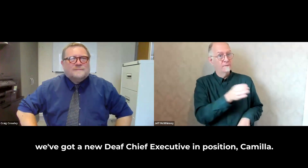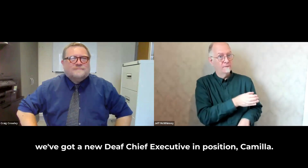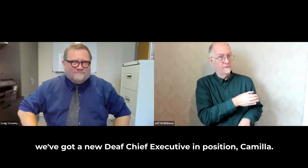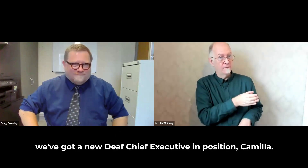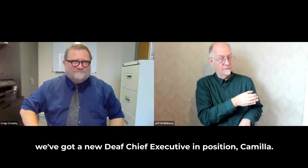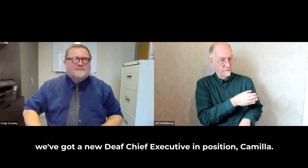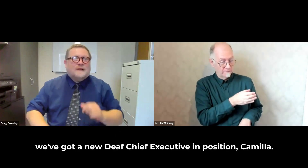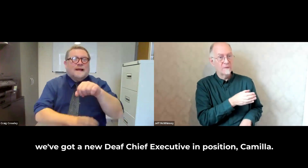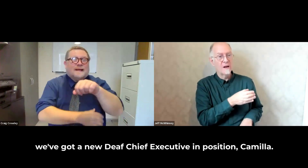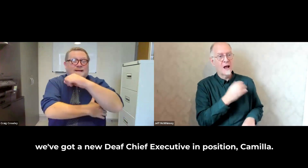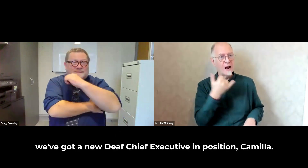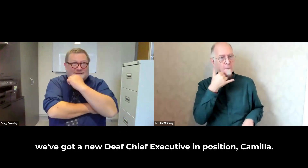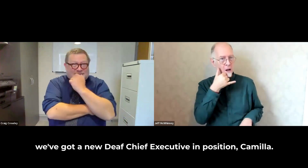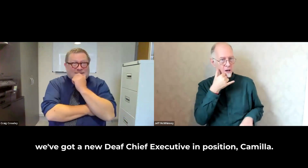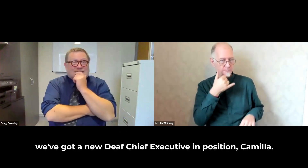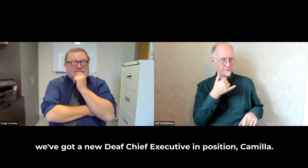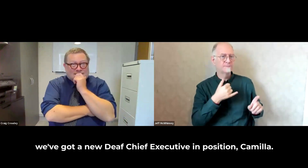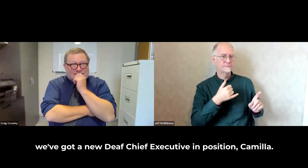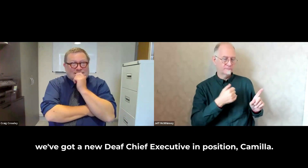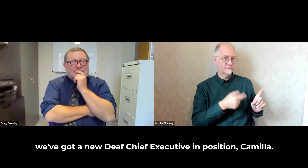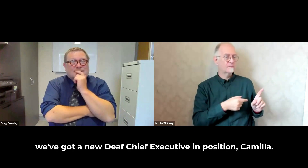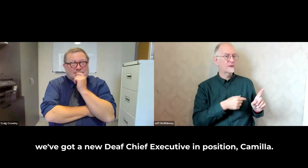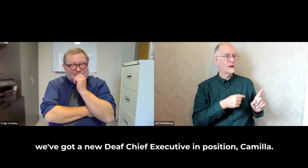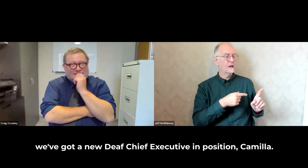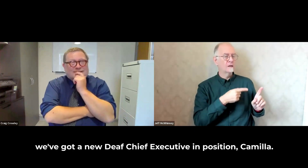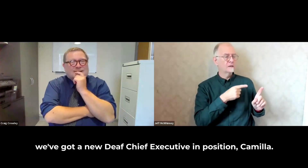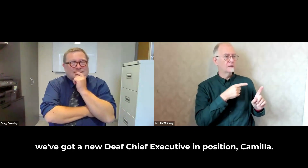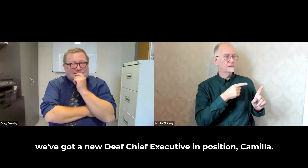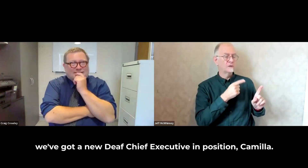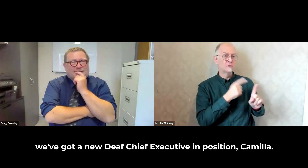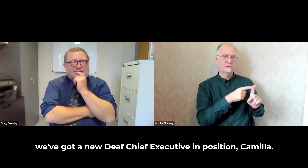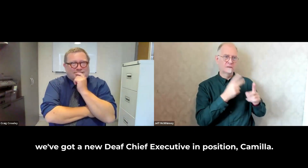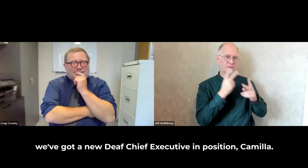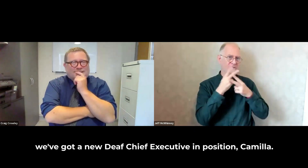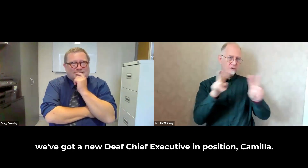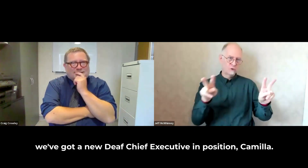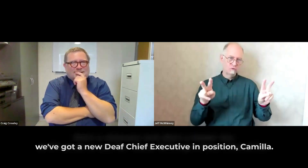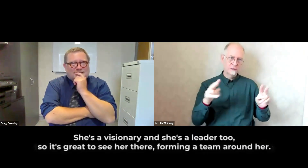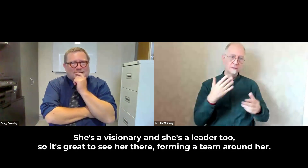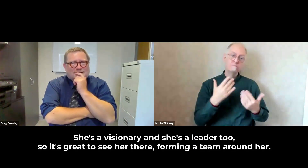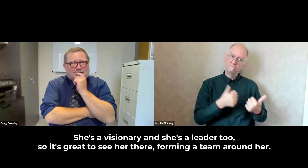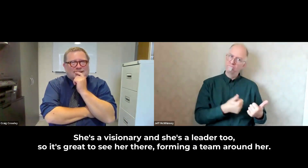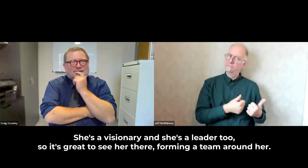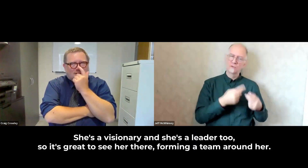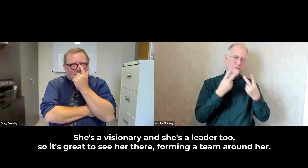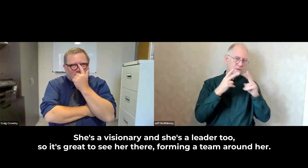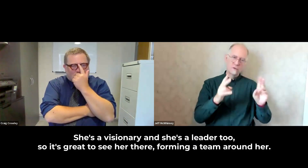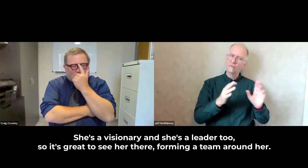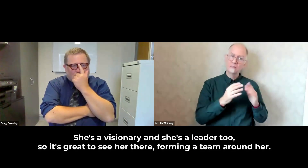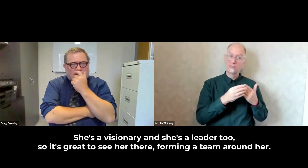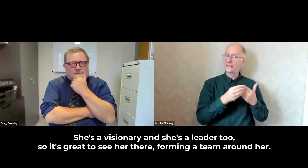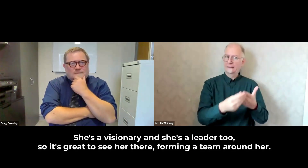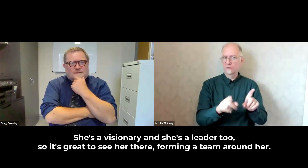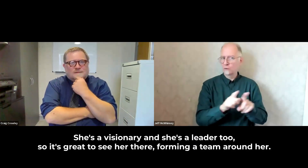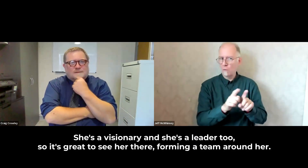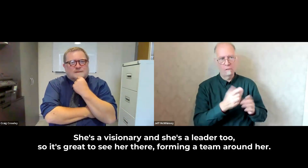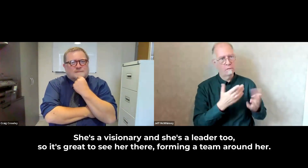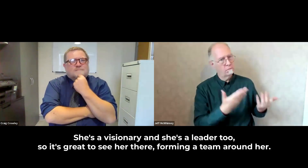we've got a new Deaf Chief Executive in position, in Camilla. She's a